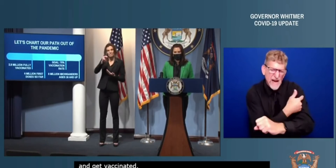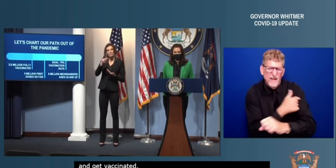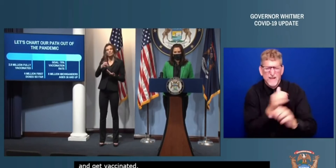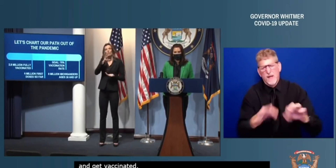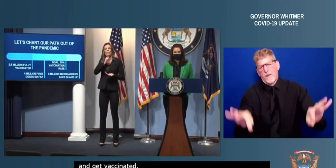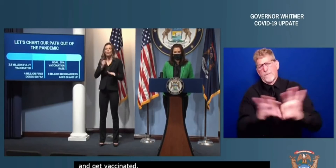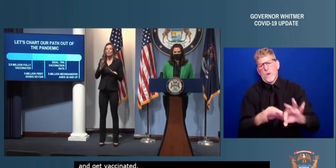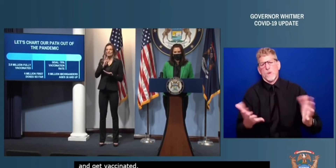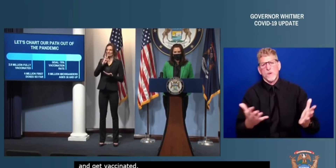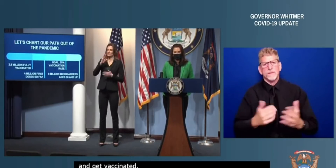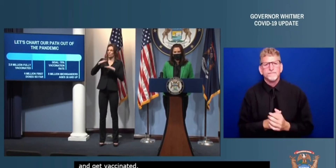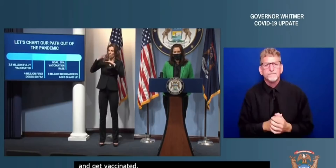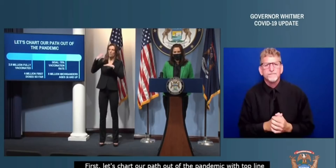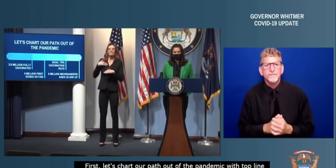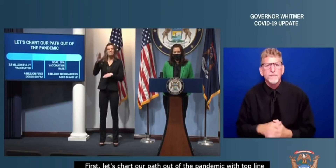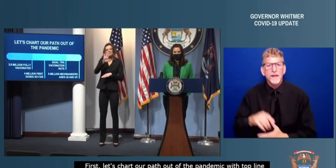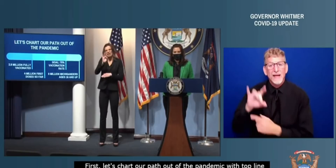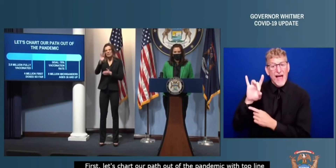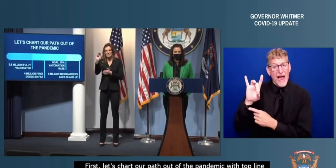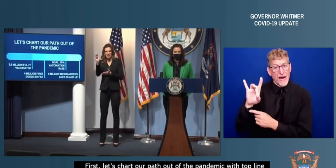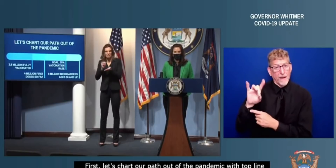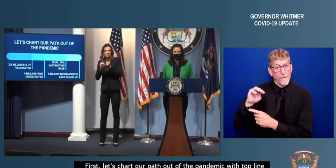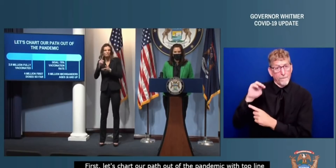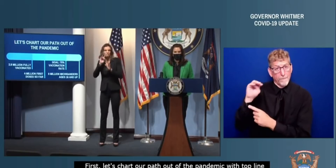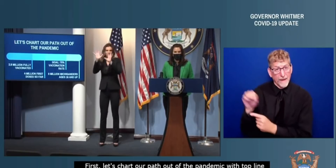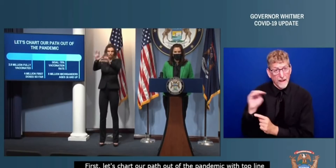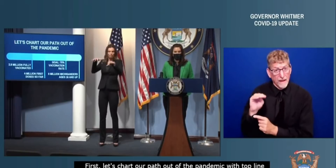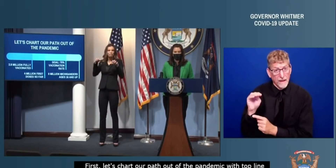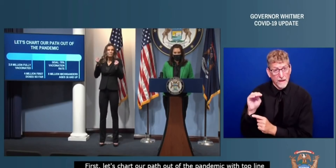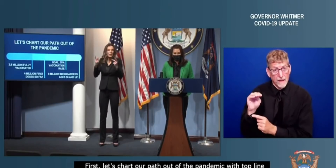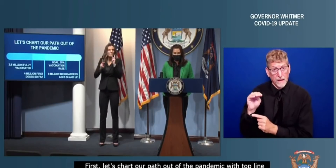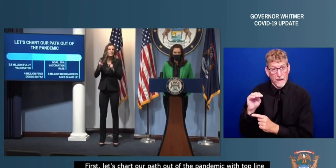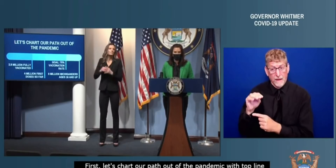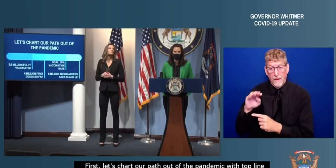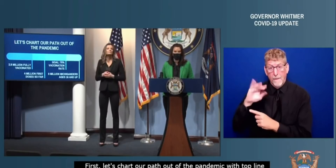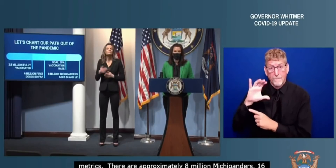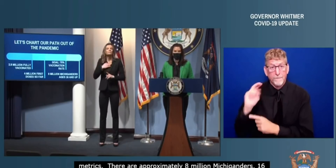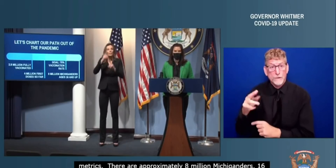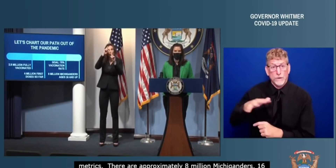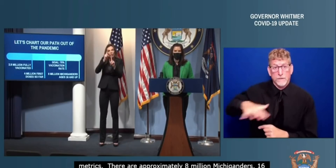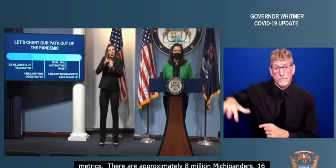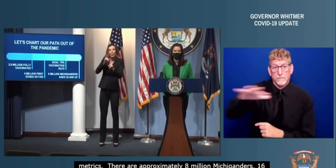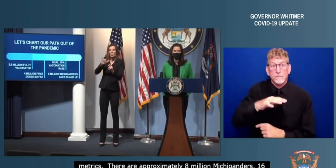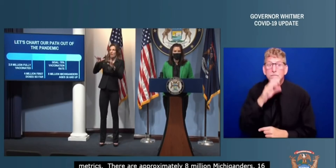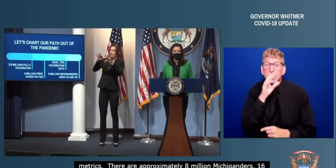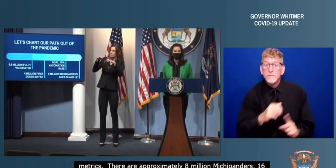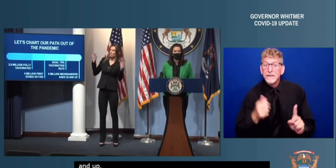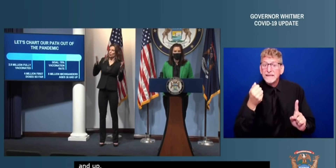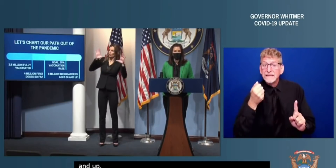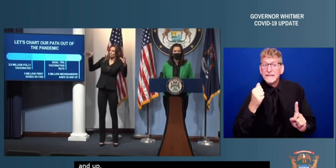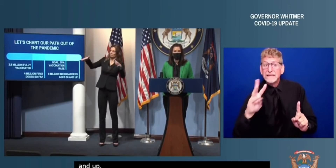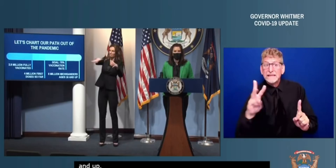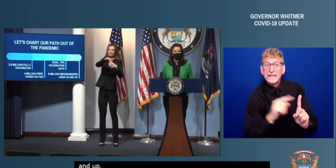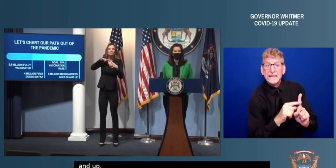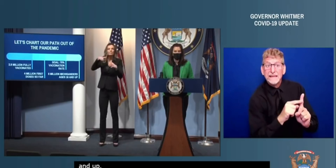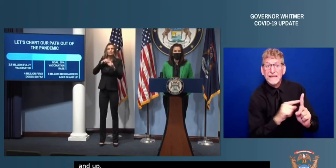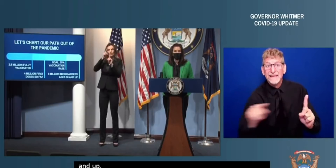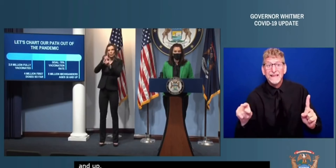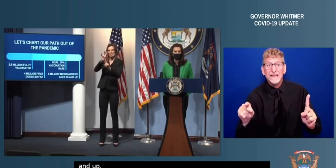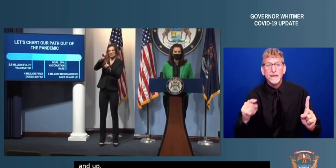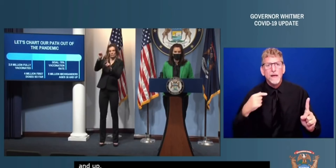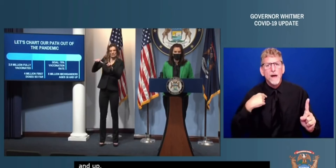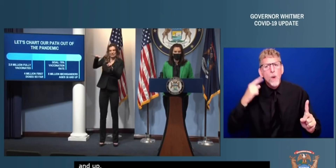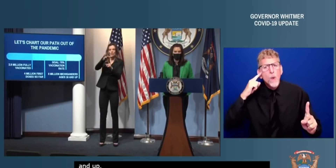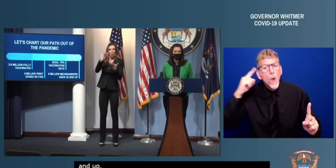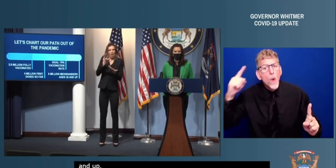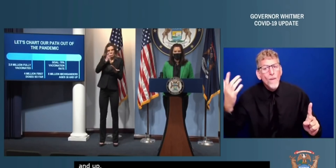Michiganders 16 and up. Our goal remains equitably vaccinating 70% of this group, which would be roughly 5.67